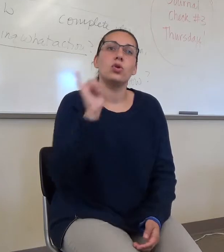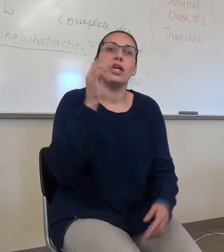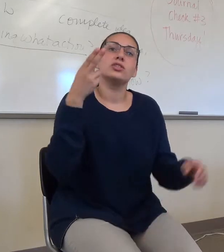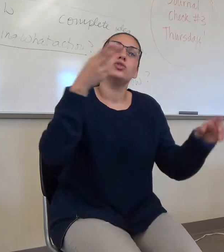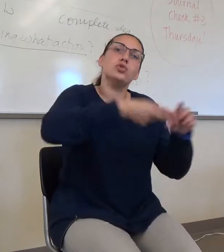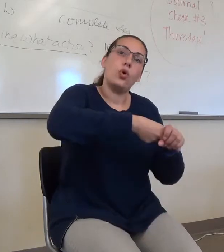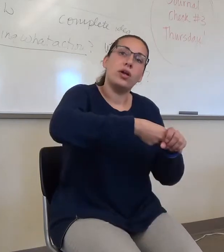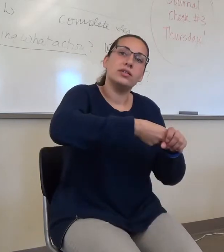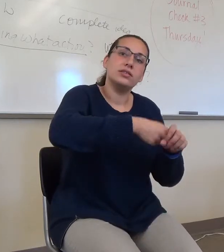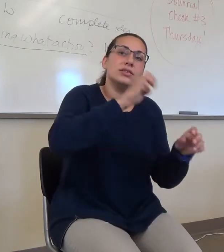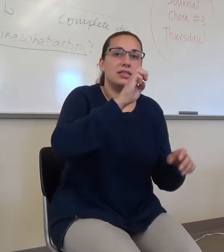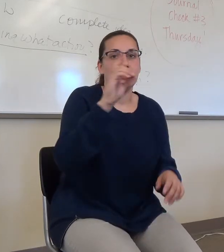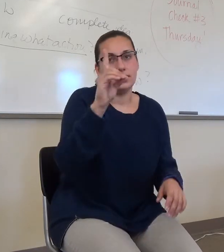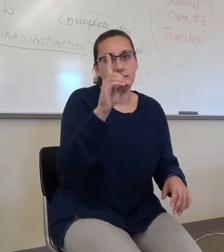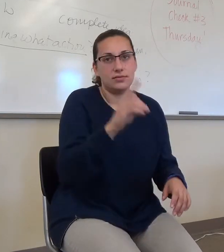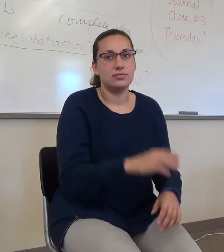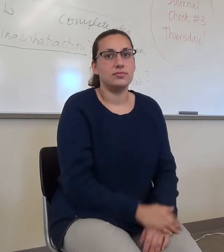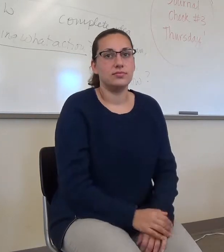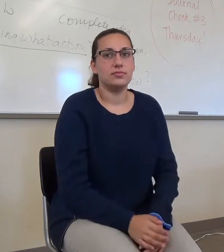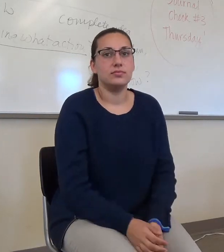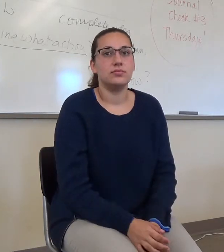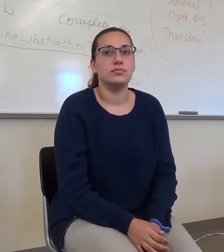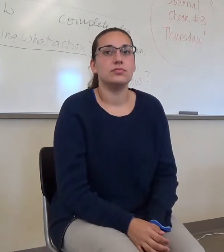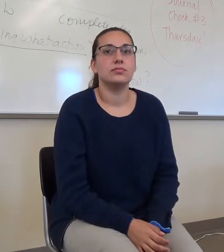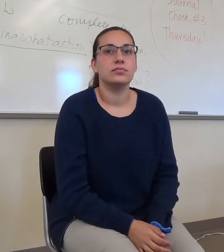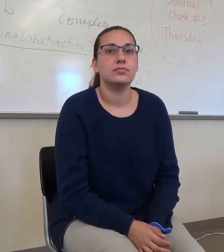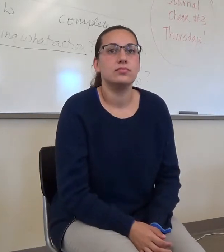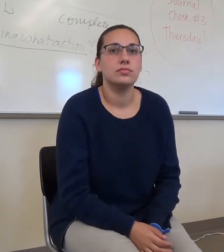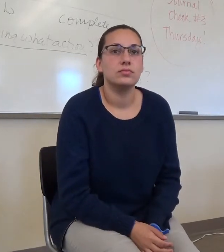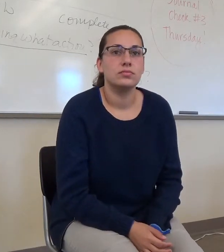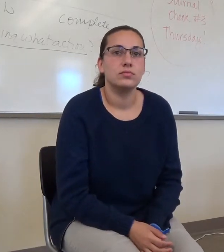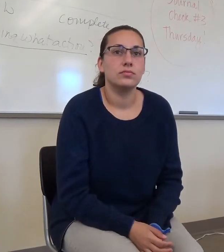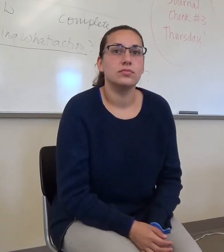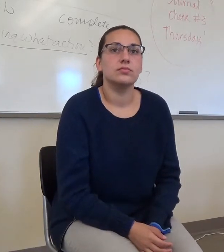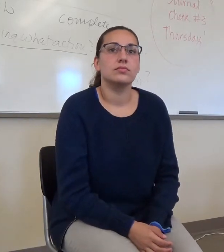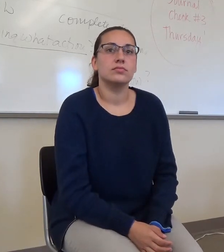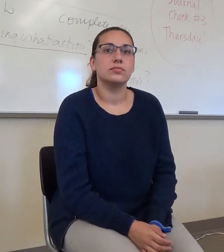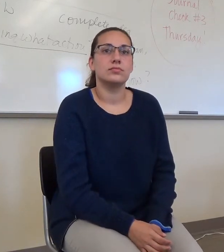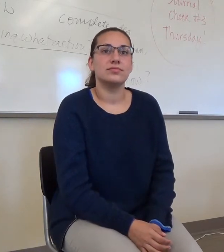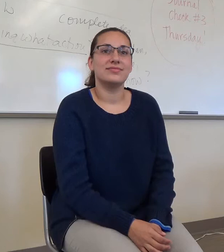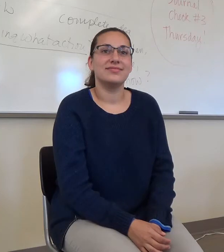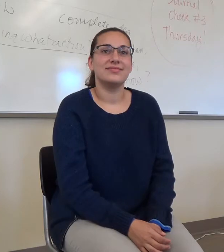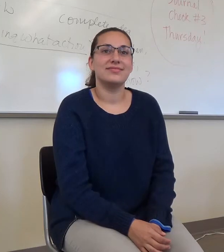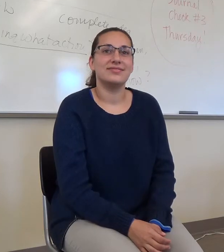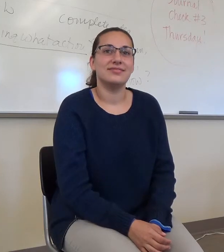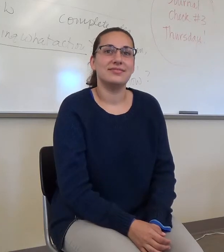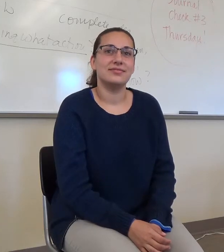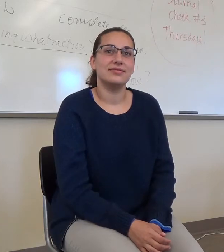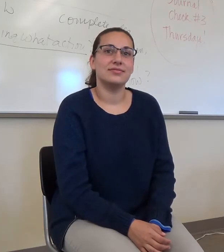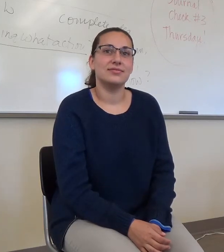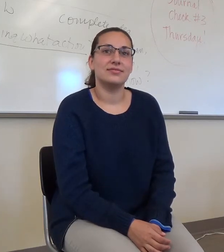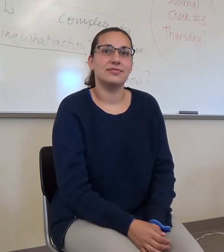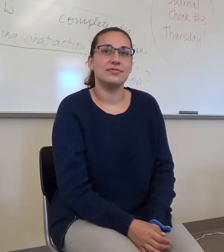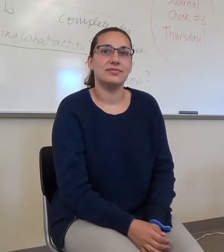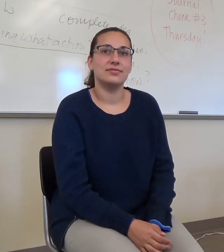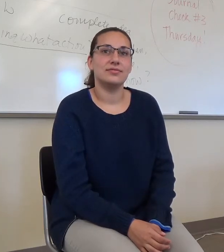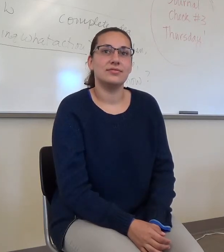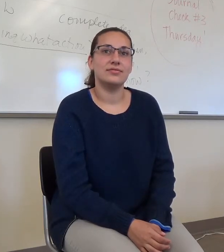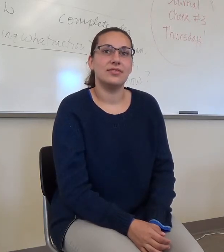going on. If you read it through and say, I have no idea what this says. And you read it through